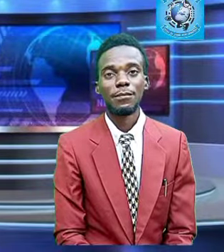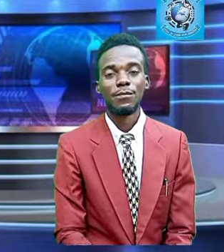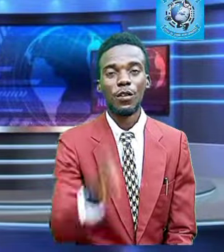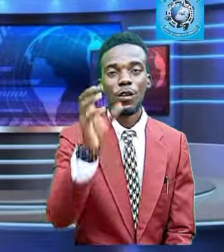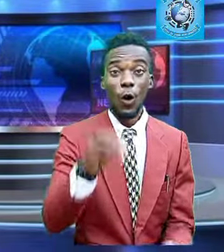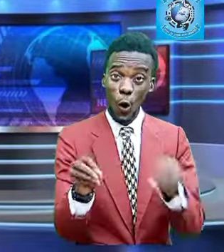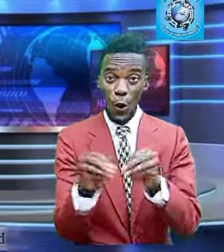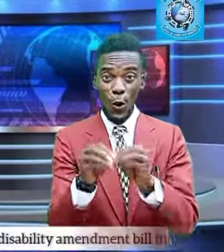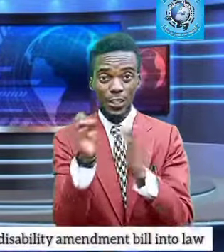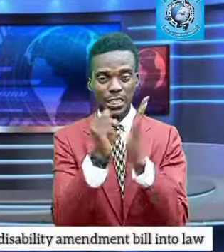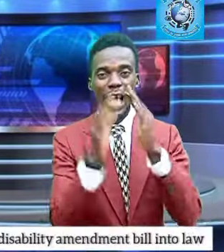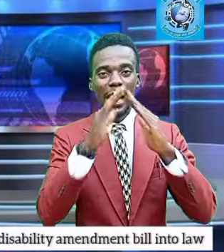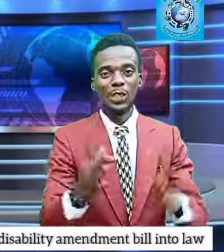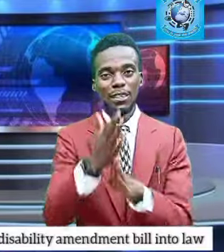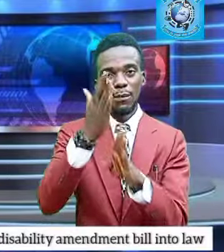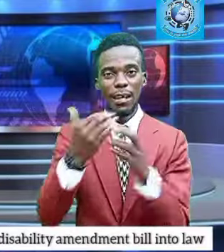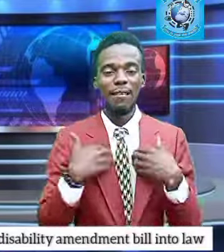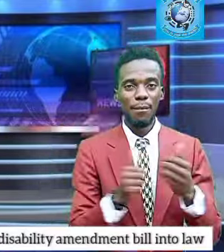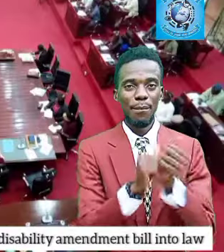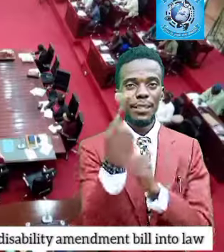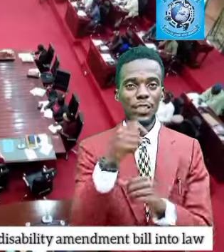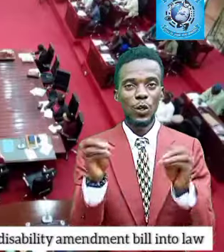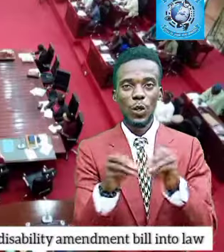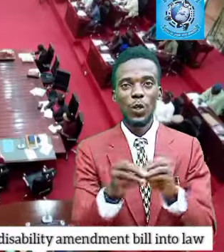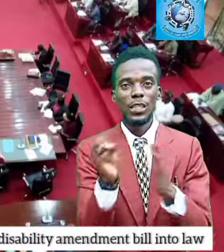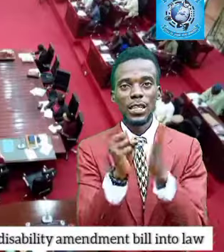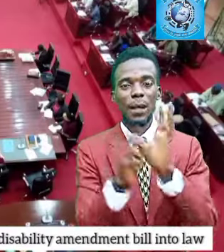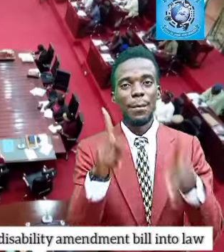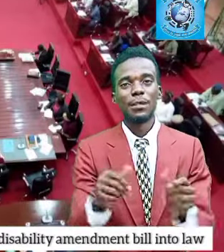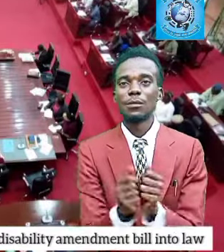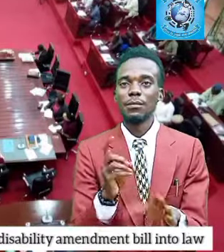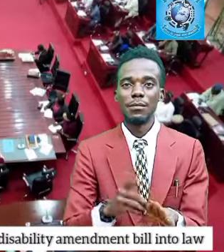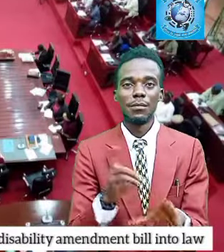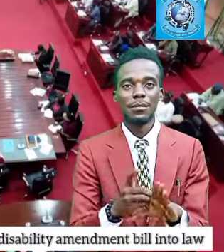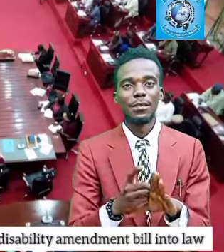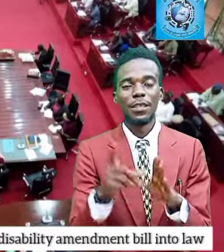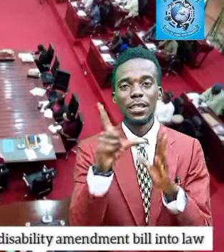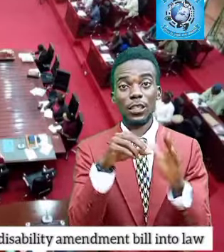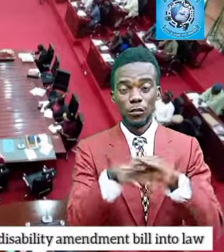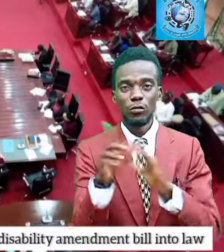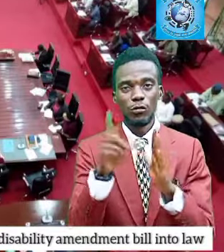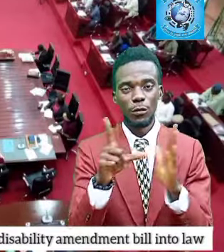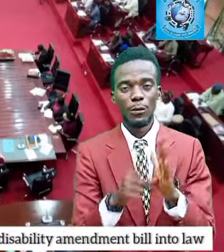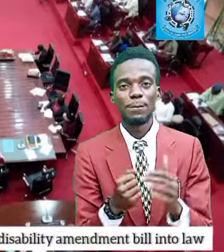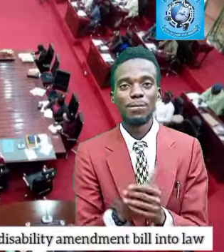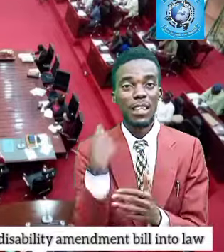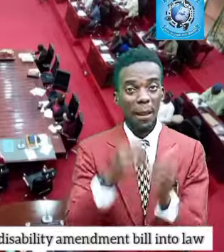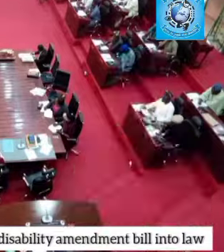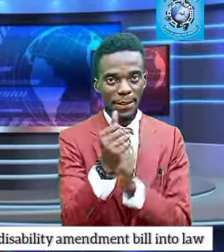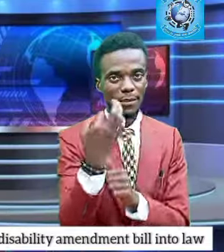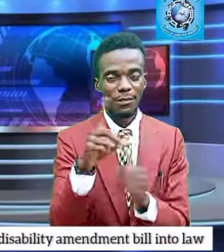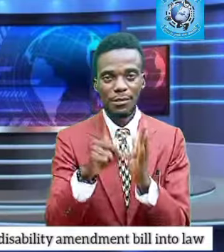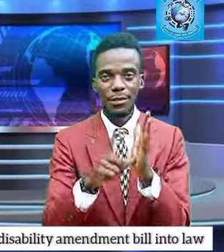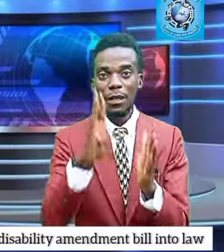Oyo State House of Assembly has passed the Oyo State Persons with Disabilities Bill into law. The passage of the bill